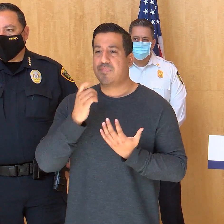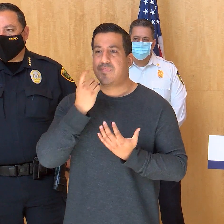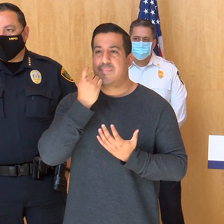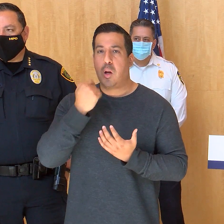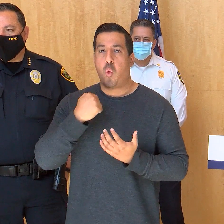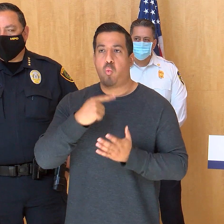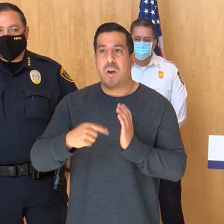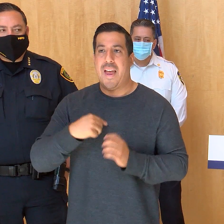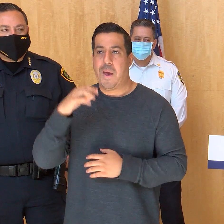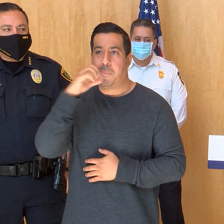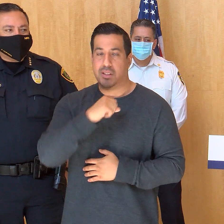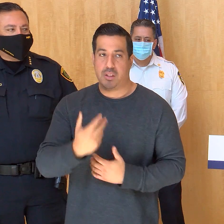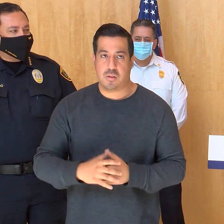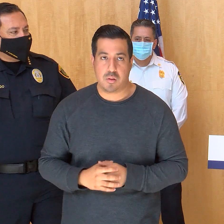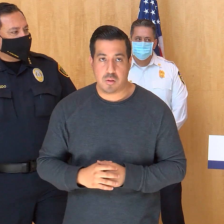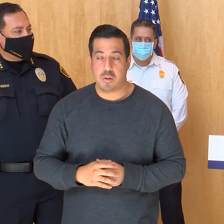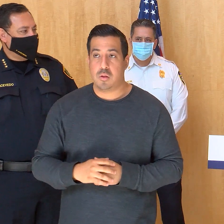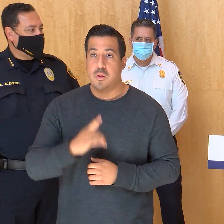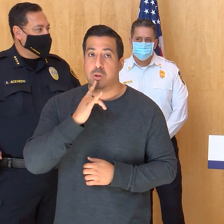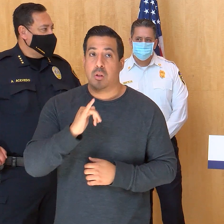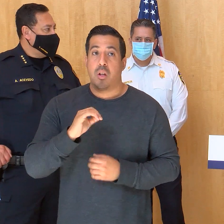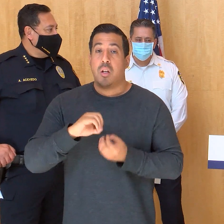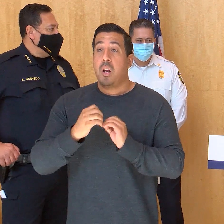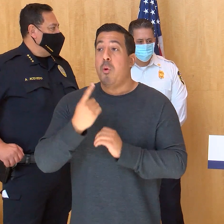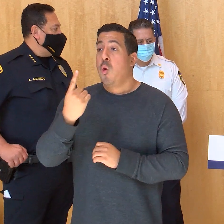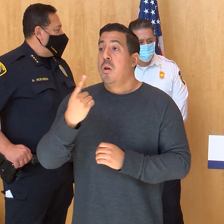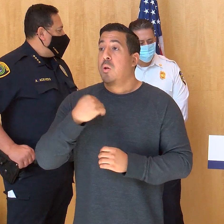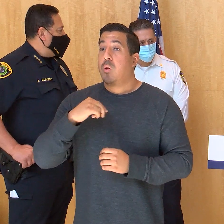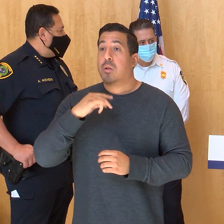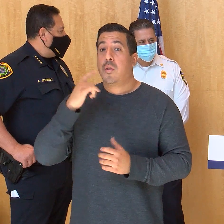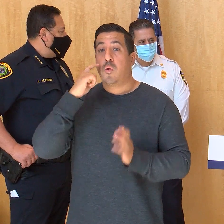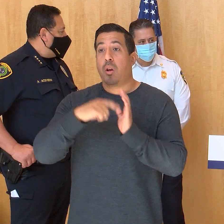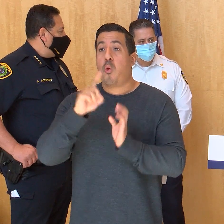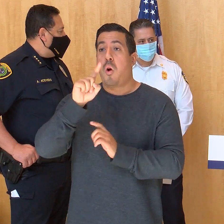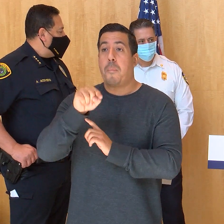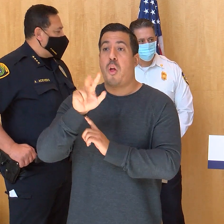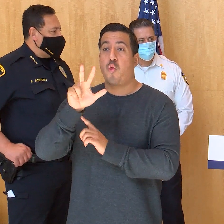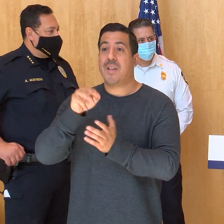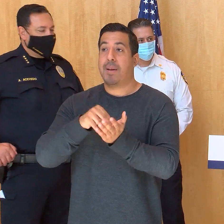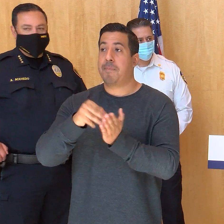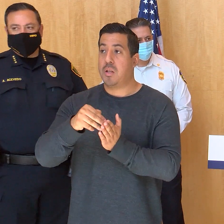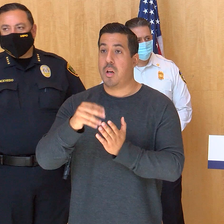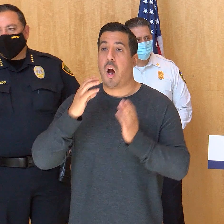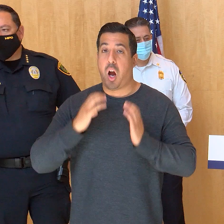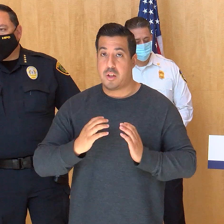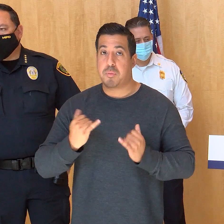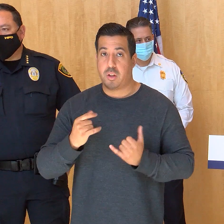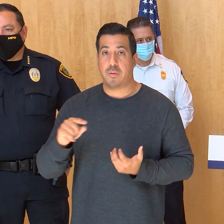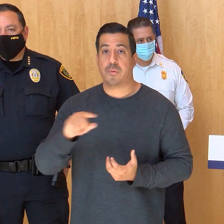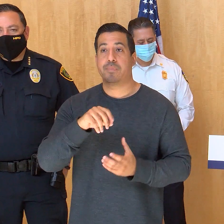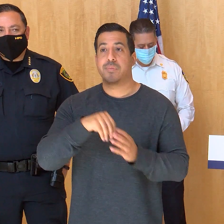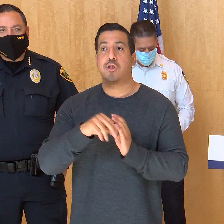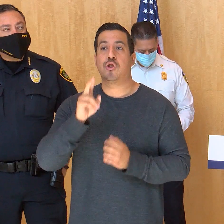what I missed? Well, number one, we recognize that there are still 1.3 million customers in